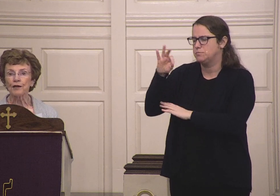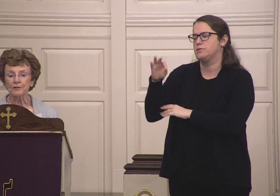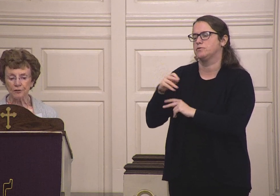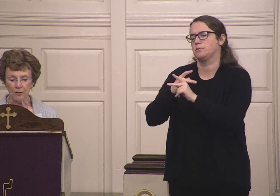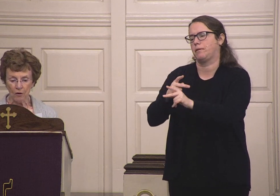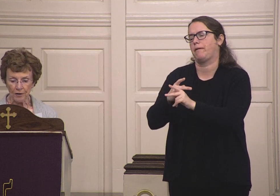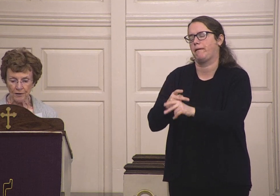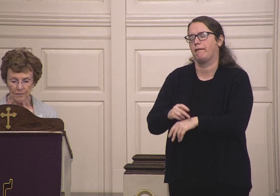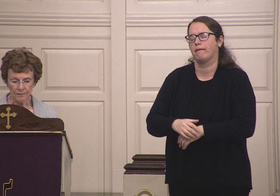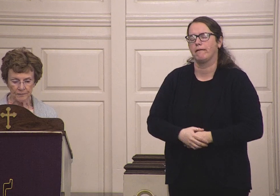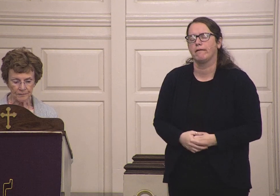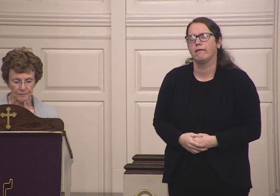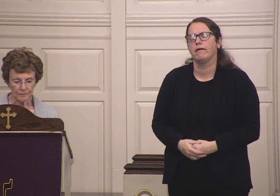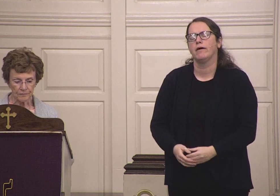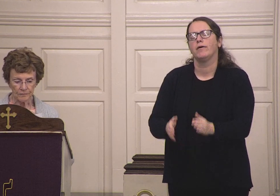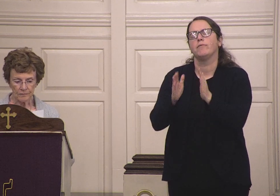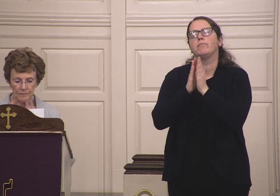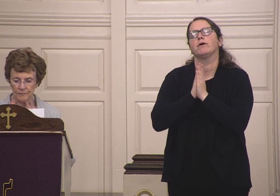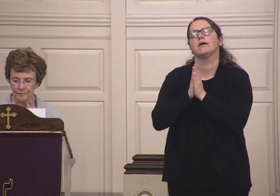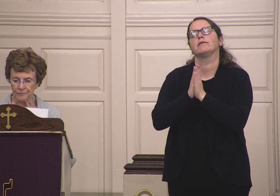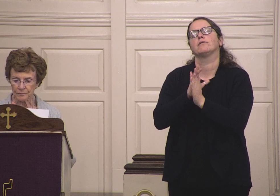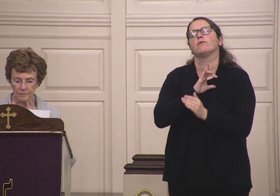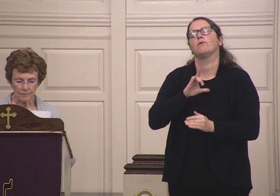We pray to the Lord.